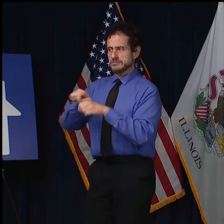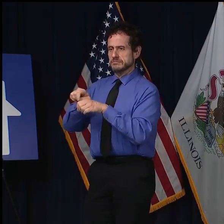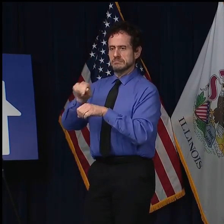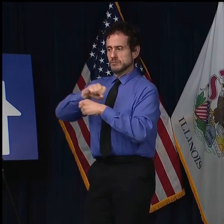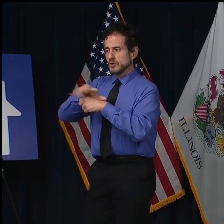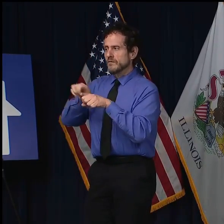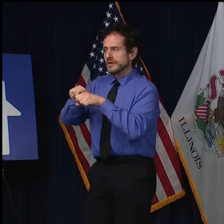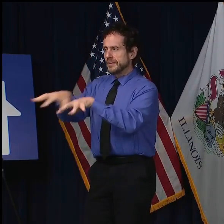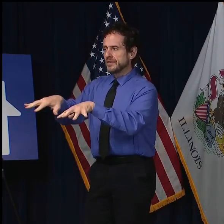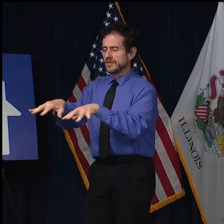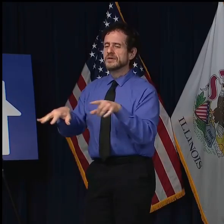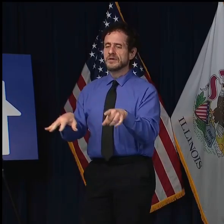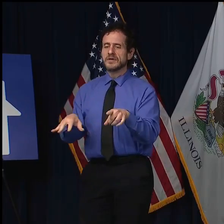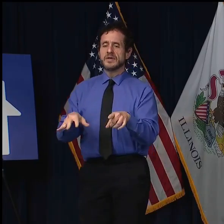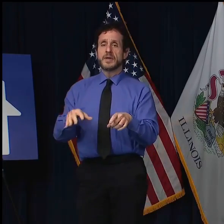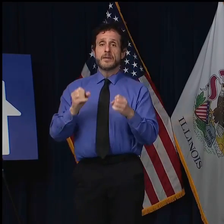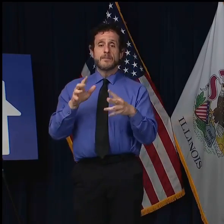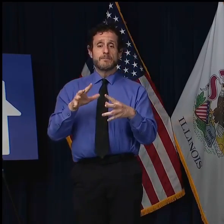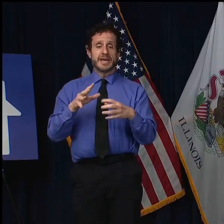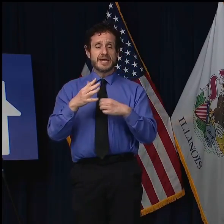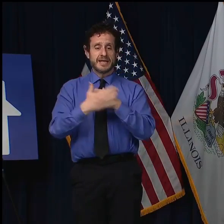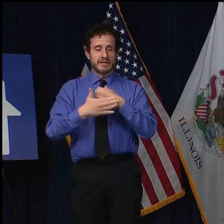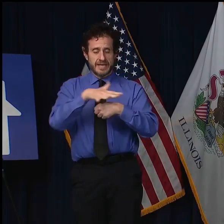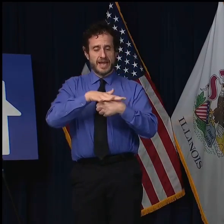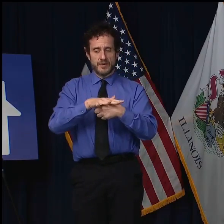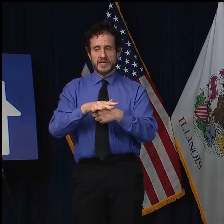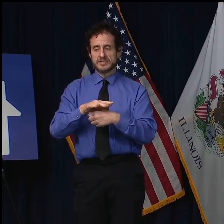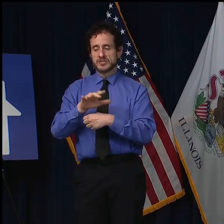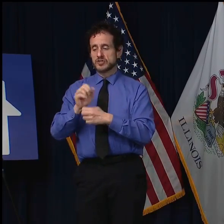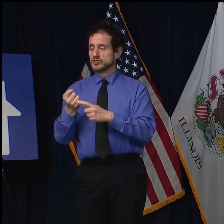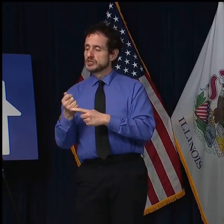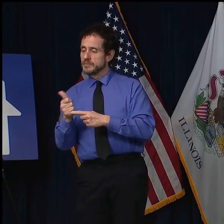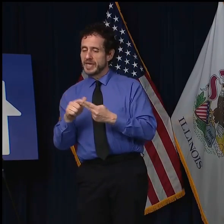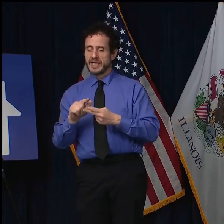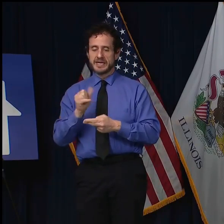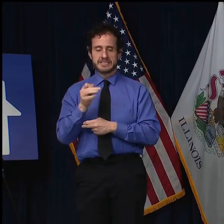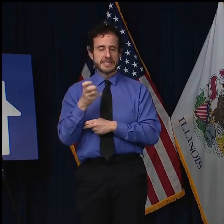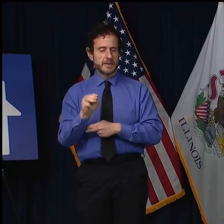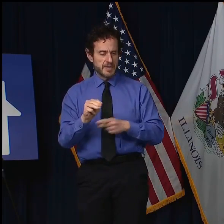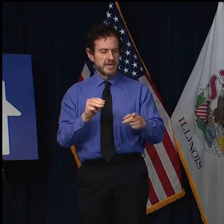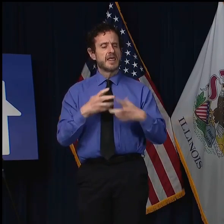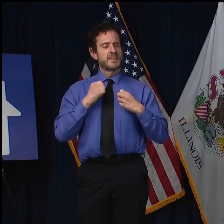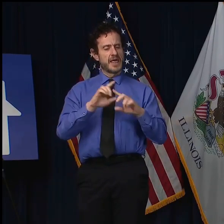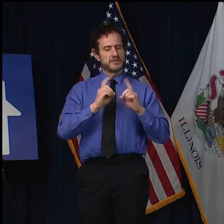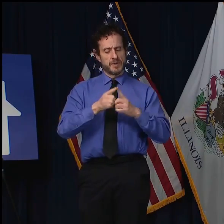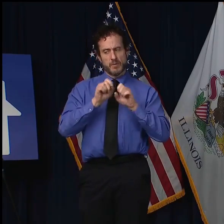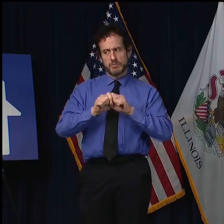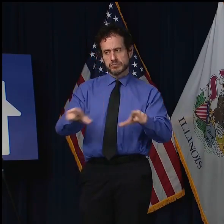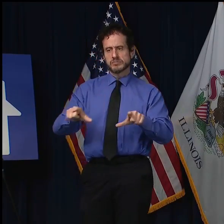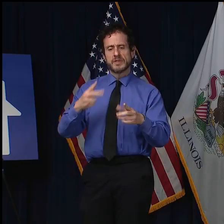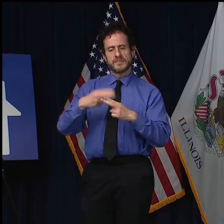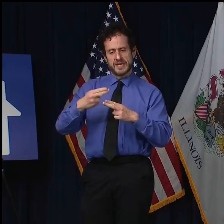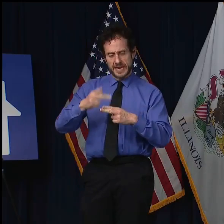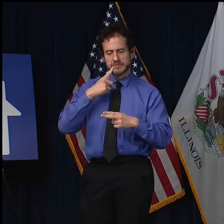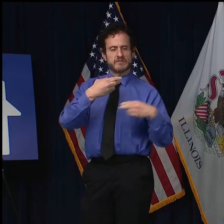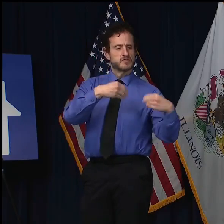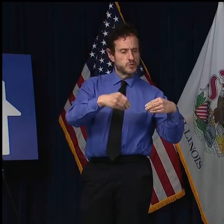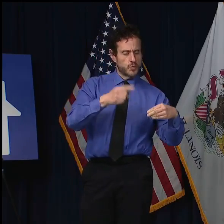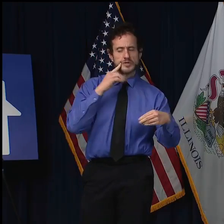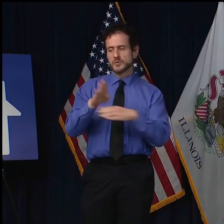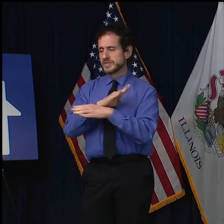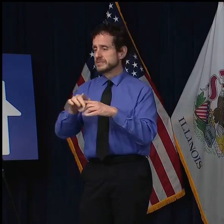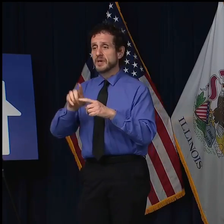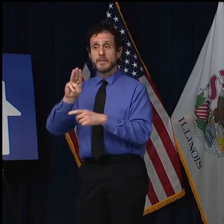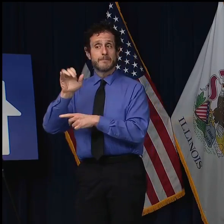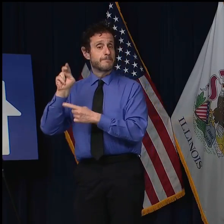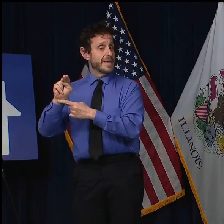in numerous counties. In Champaign and Sangamon counties, the health departments will release the names of businesses, stores where confirmed cases are at, but the Macon County